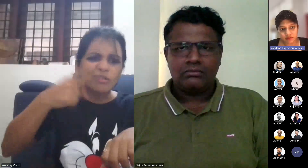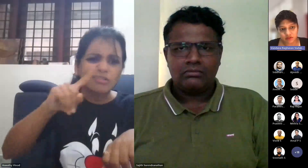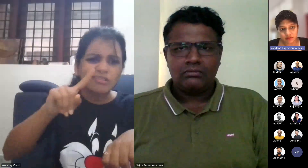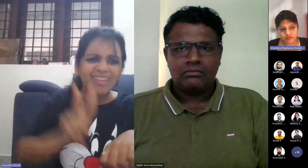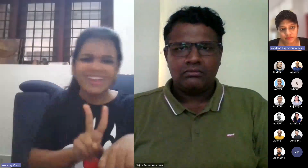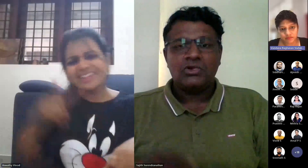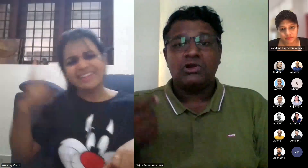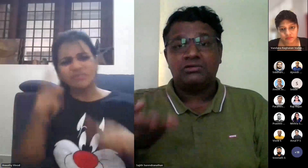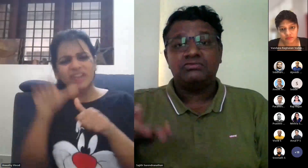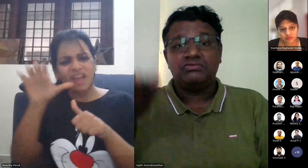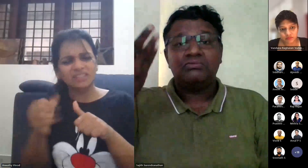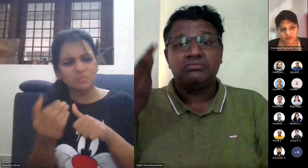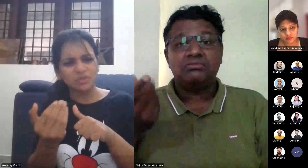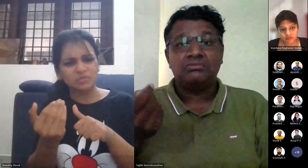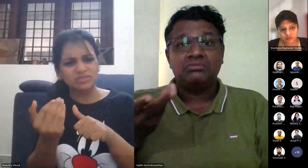accessible?